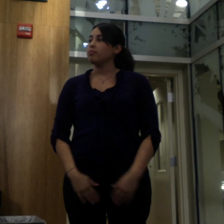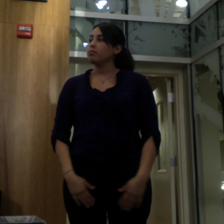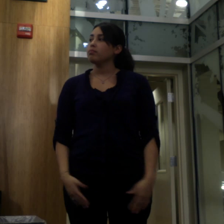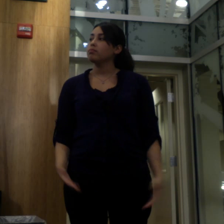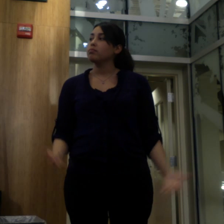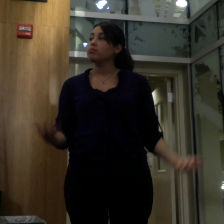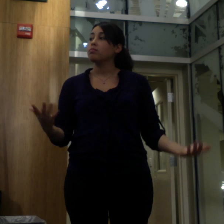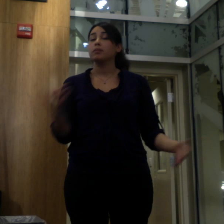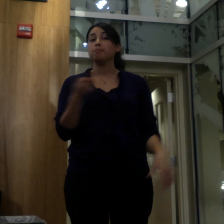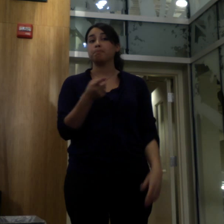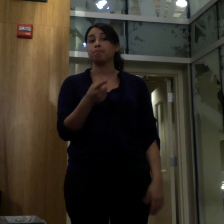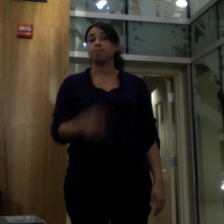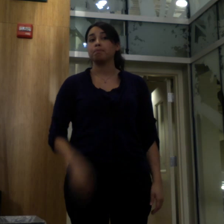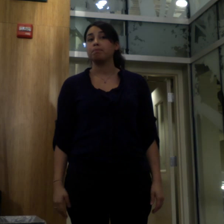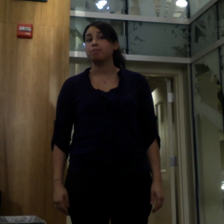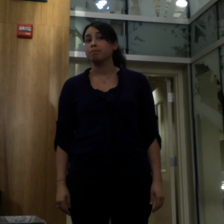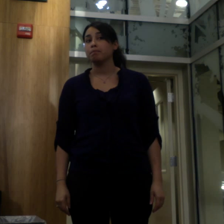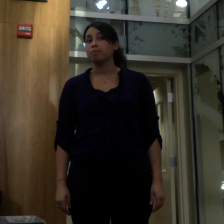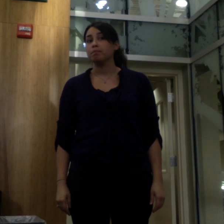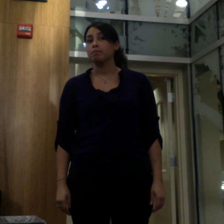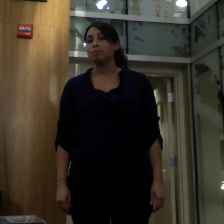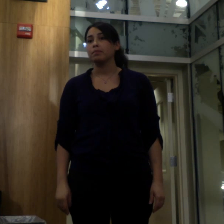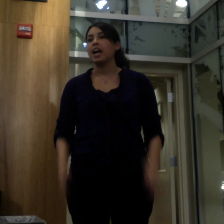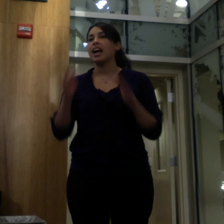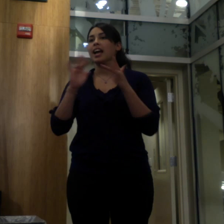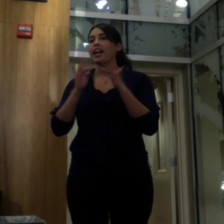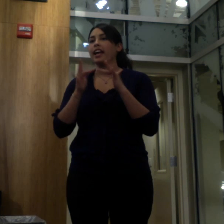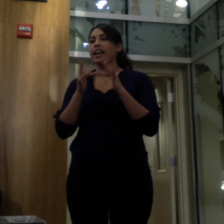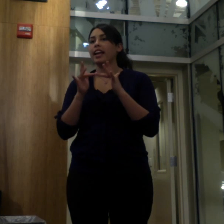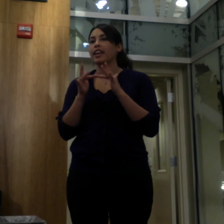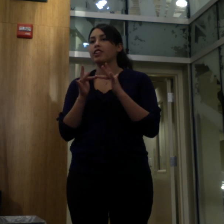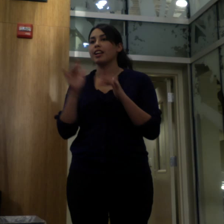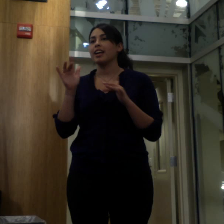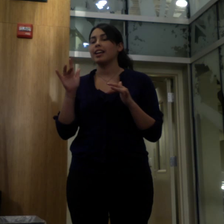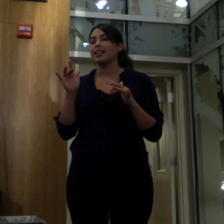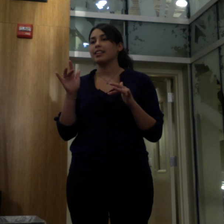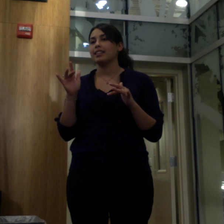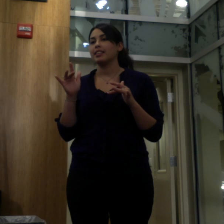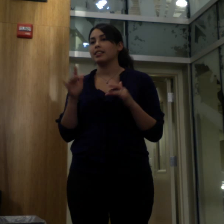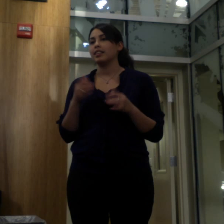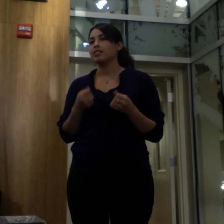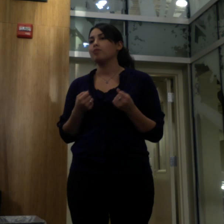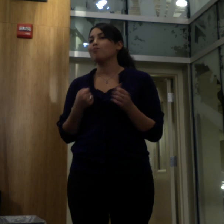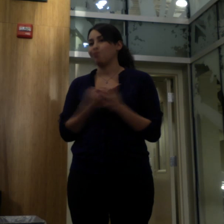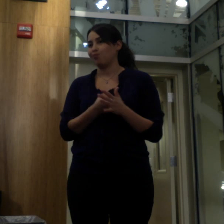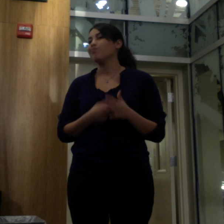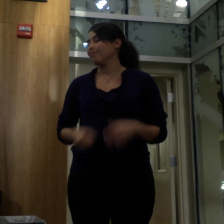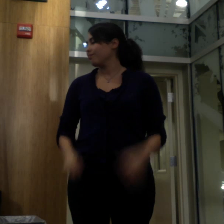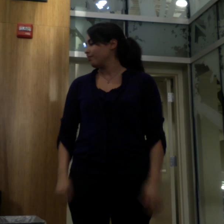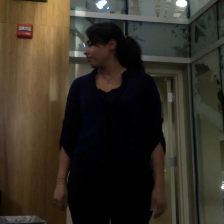How about, yes sir? Cyber attack. Yeah, I was just getting ready to bring that one up.